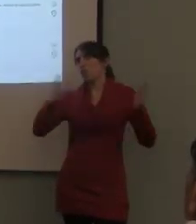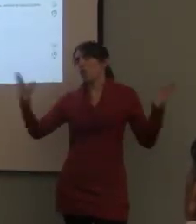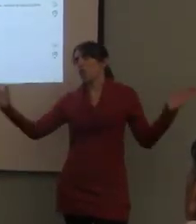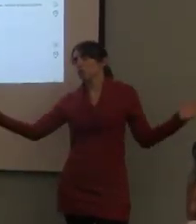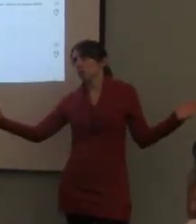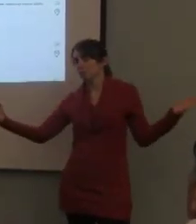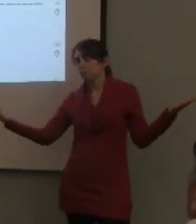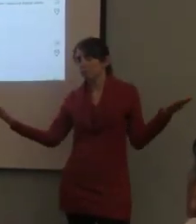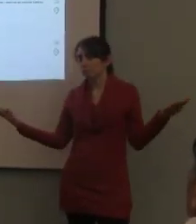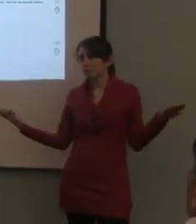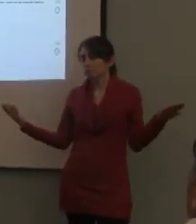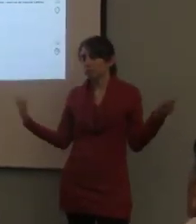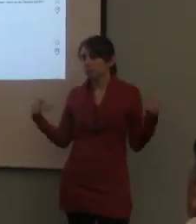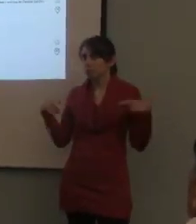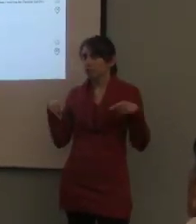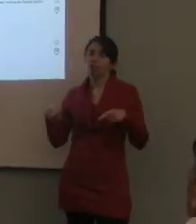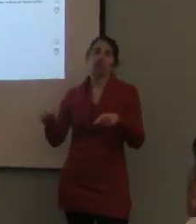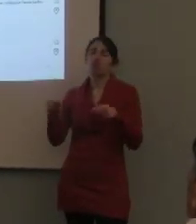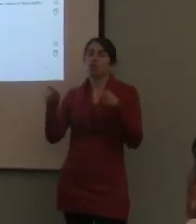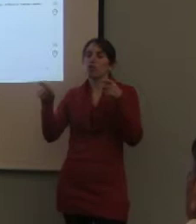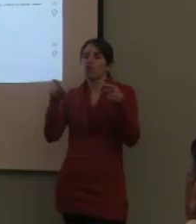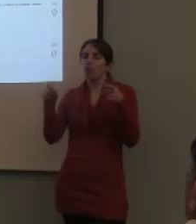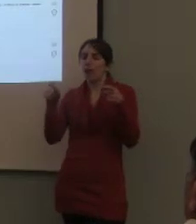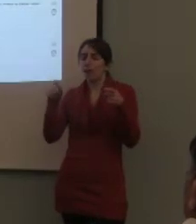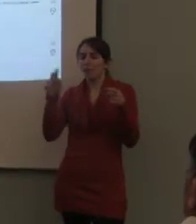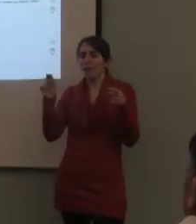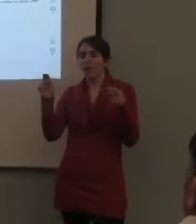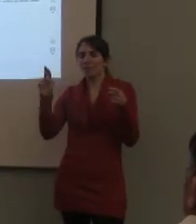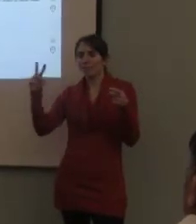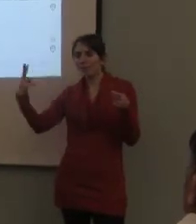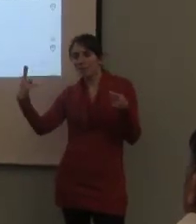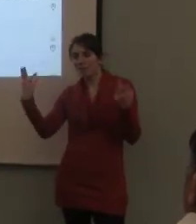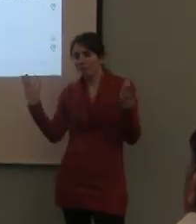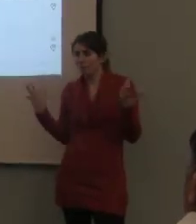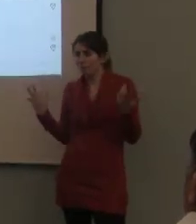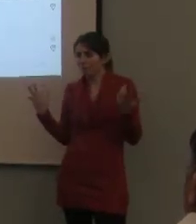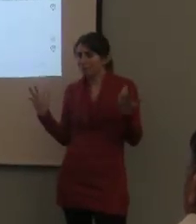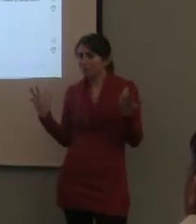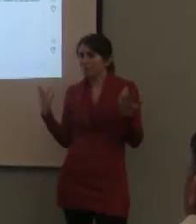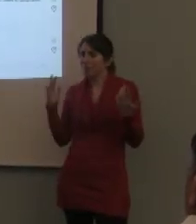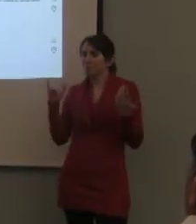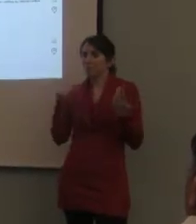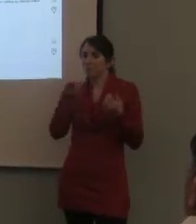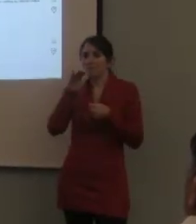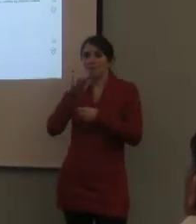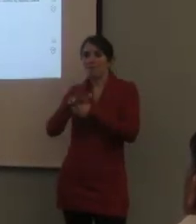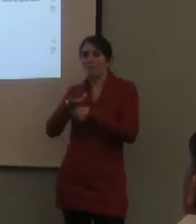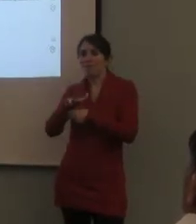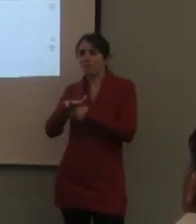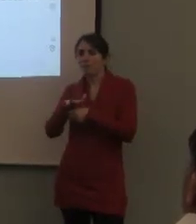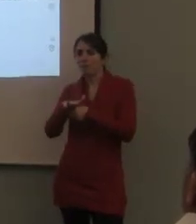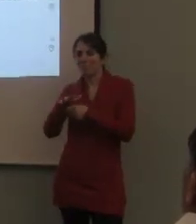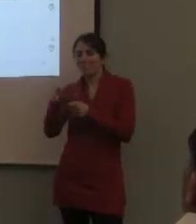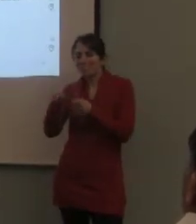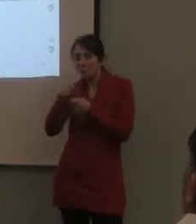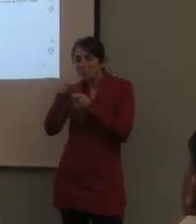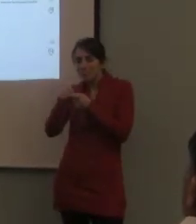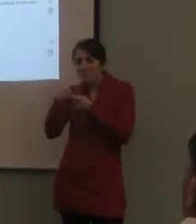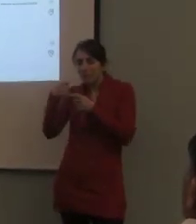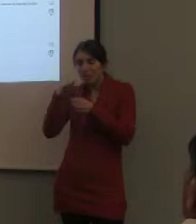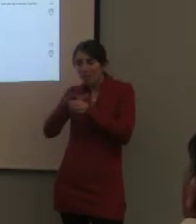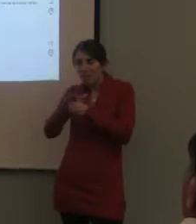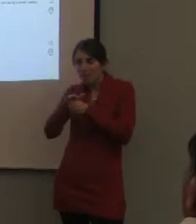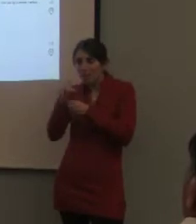up during the reign of Nicholas II, that's not sufficiently specific